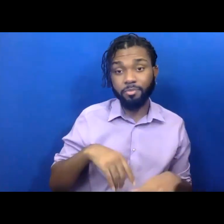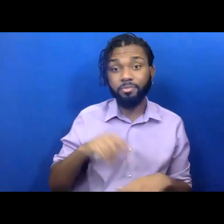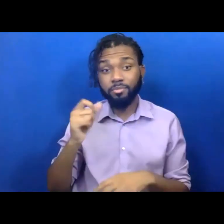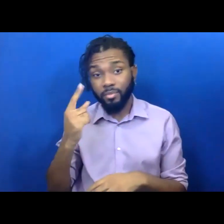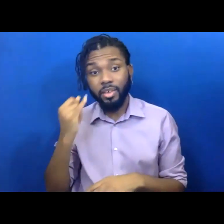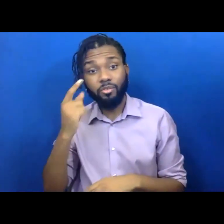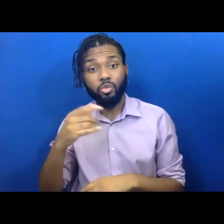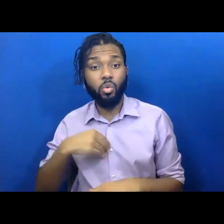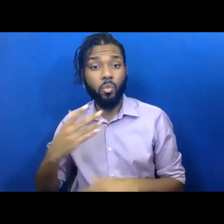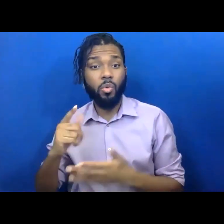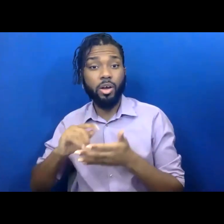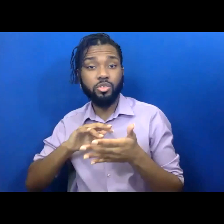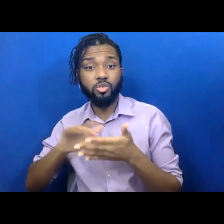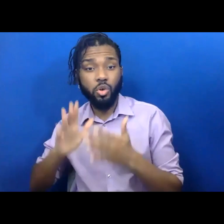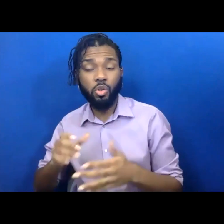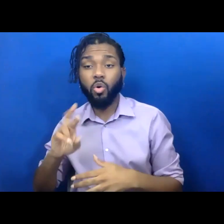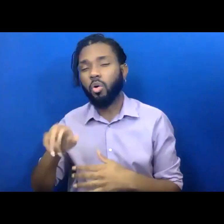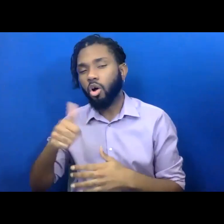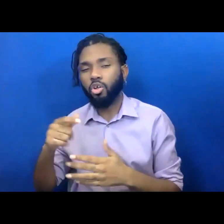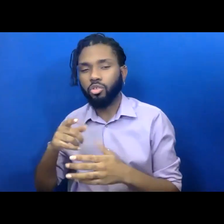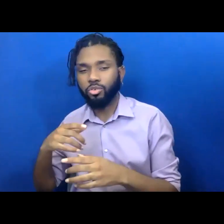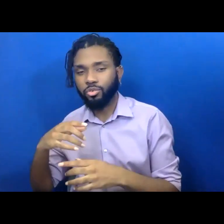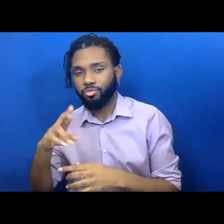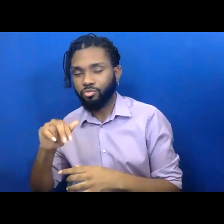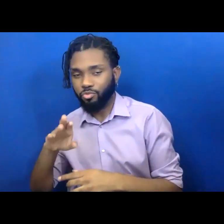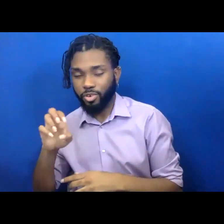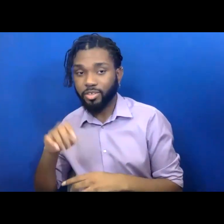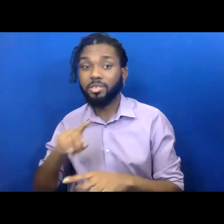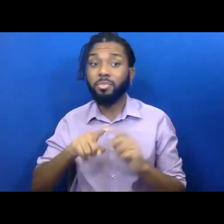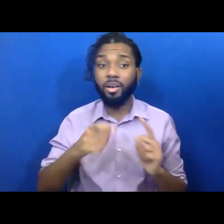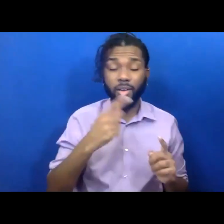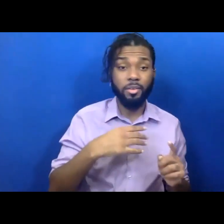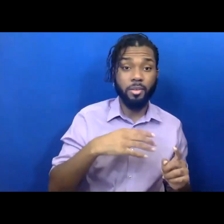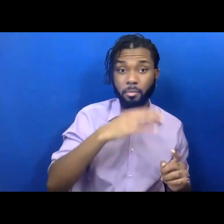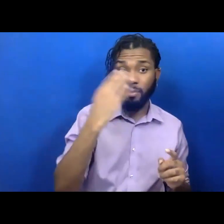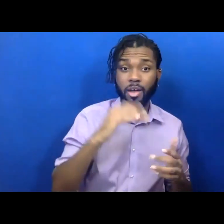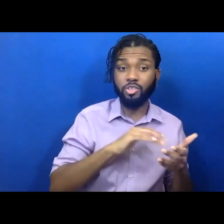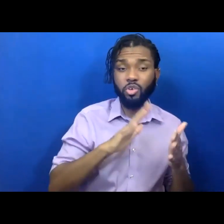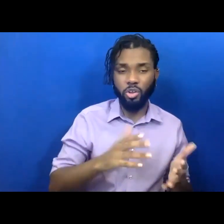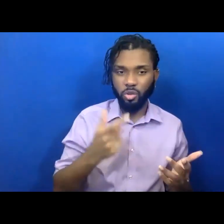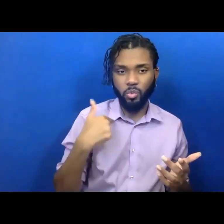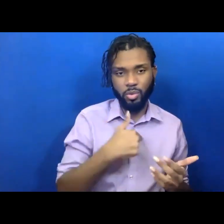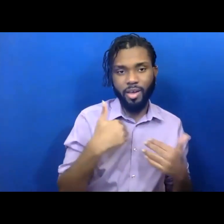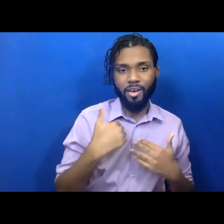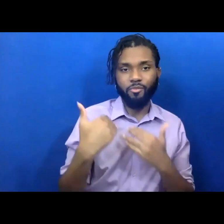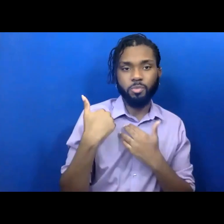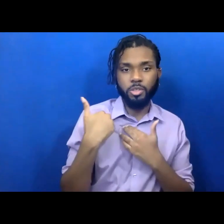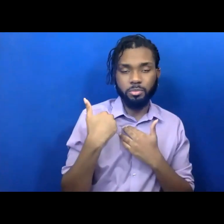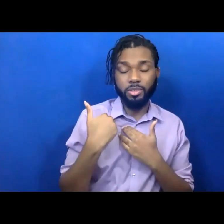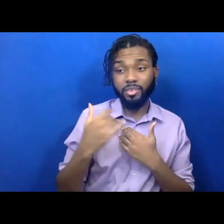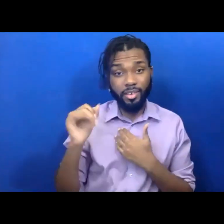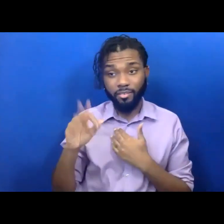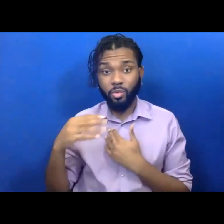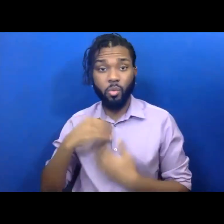different race, but also if you are a Black scholar, there is a tradition of responsibility. And if white people don't understand that, these things